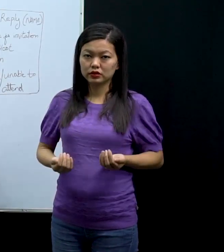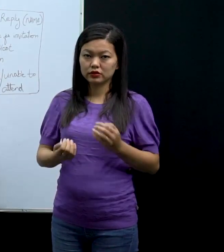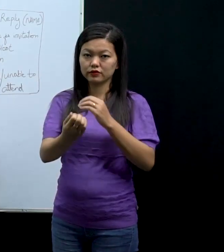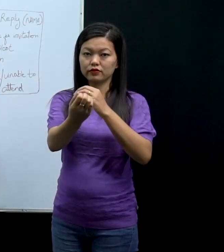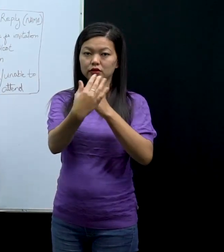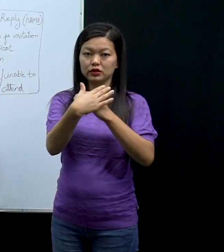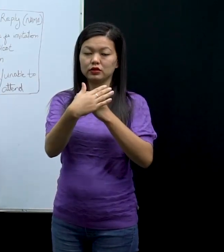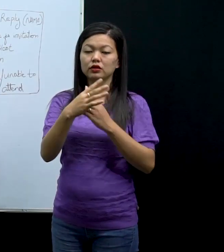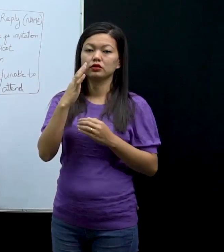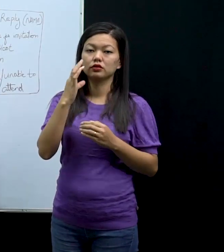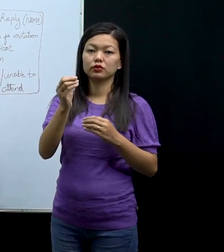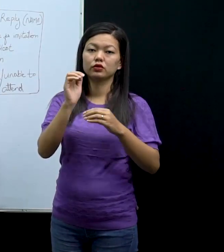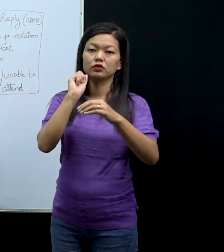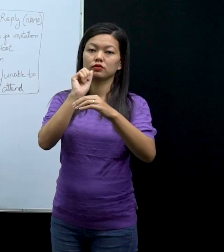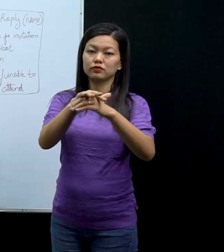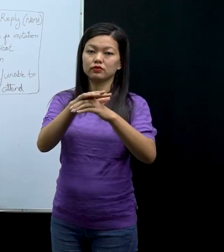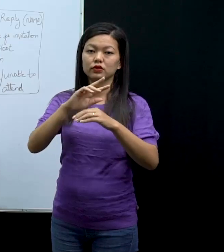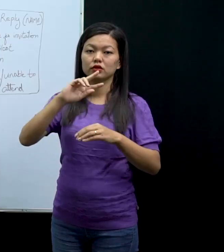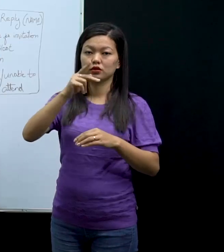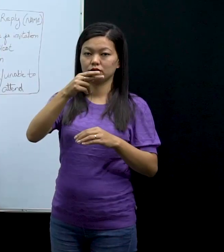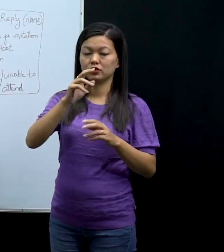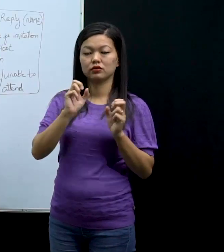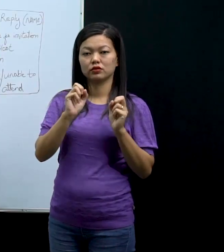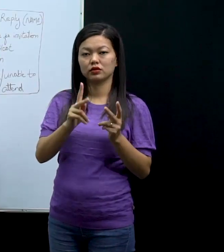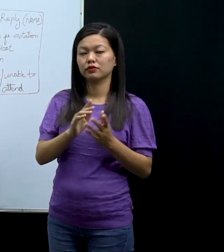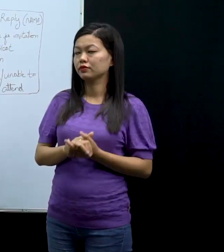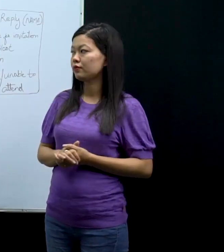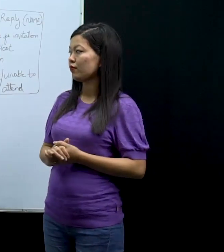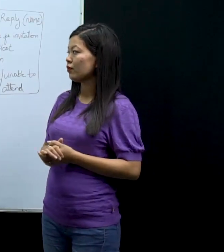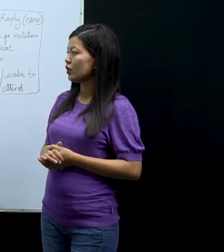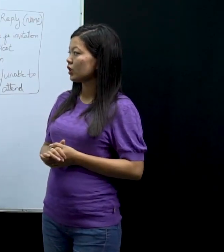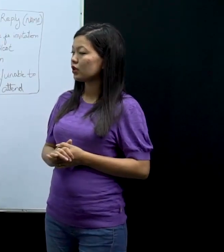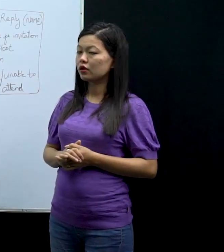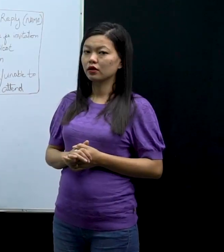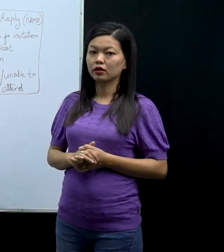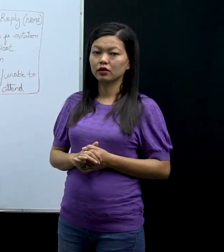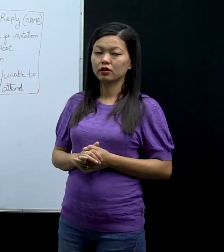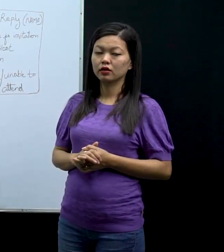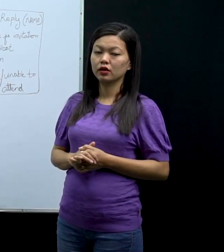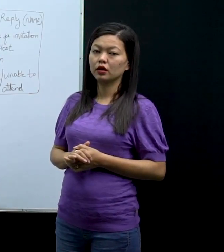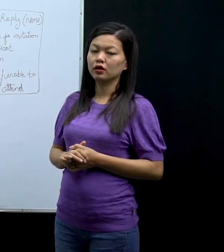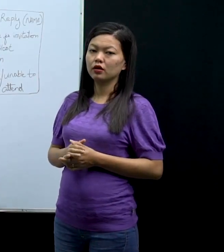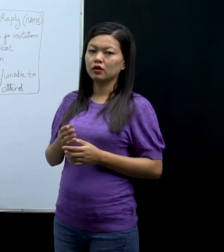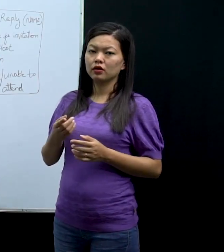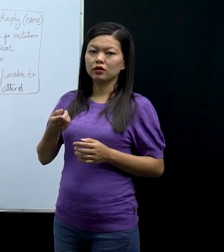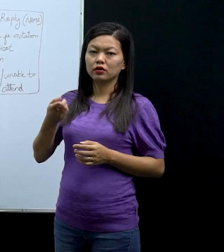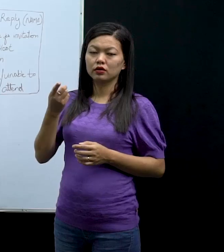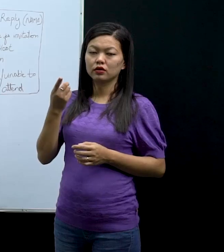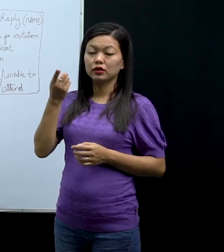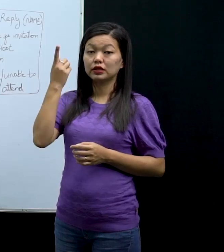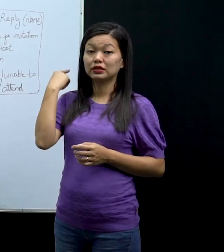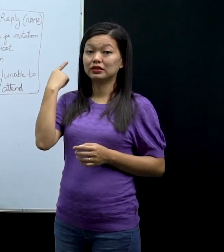Okay? I've given you a format of how to write a formal invitation, formal